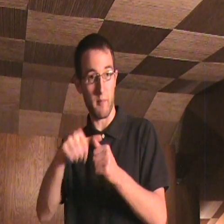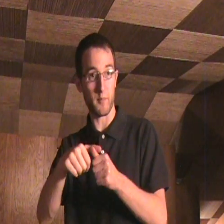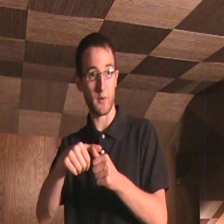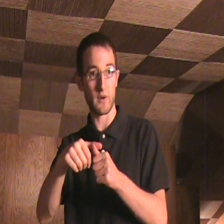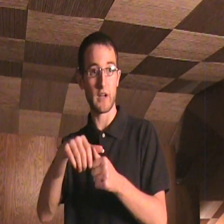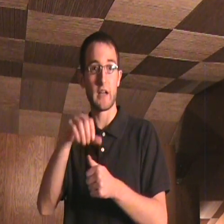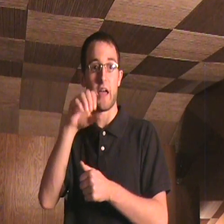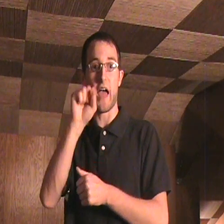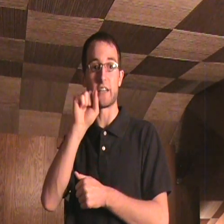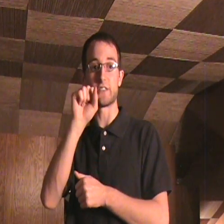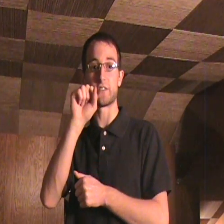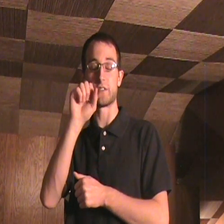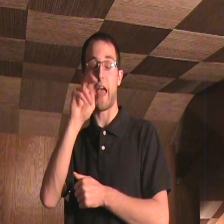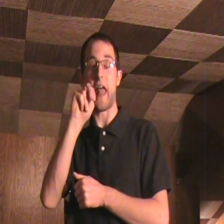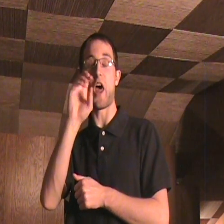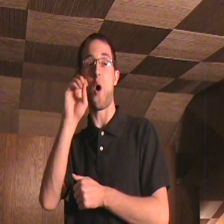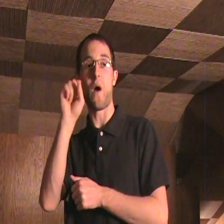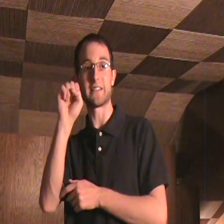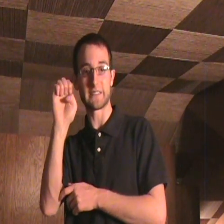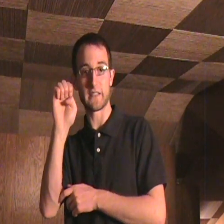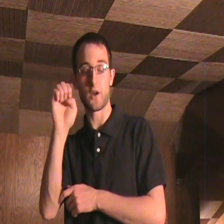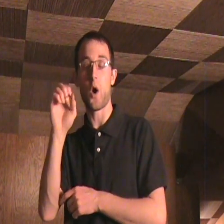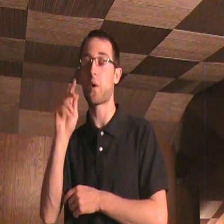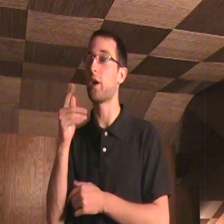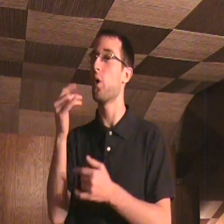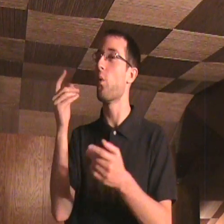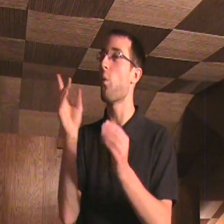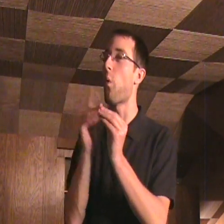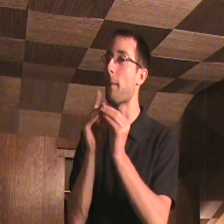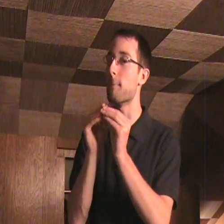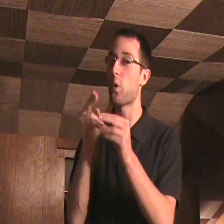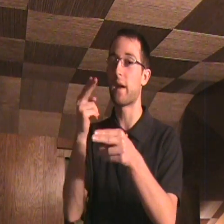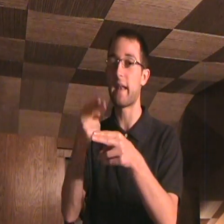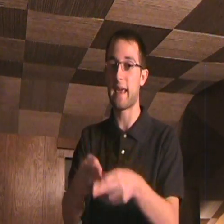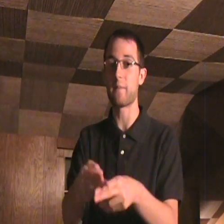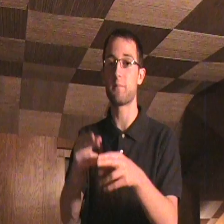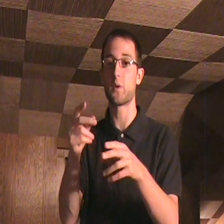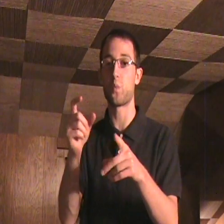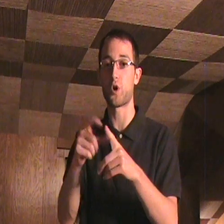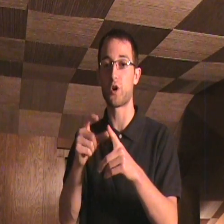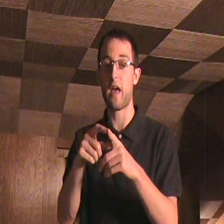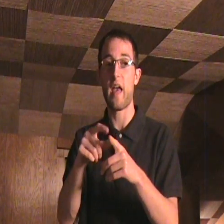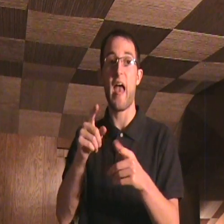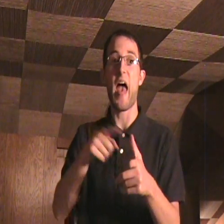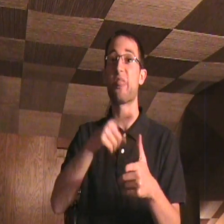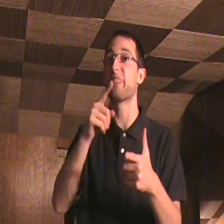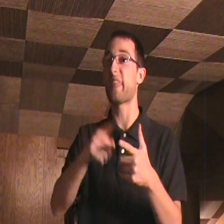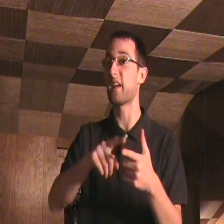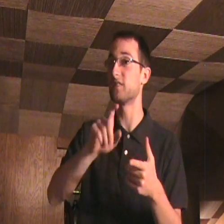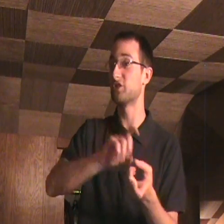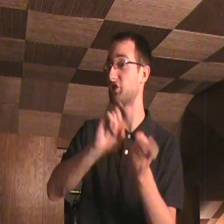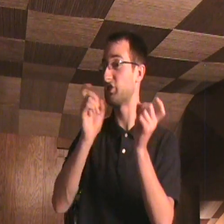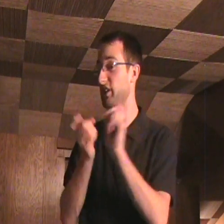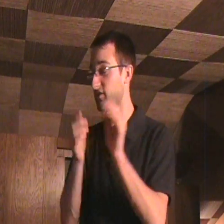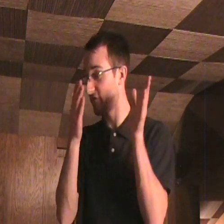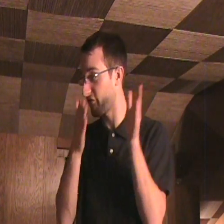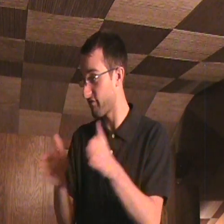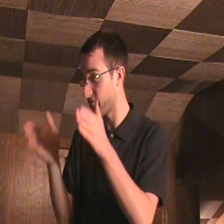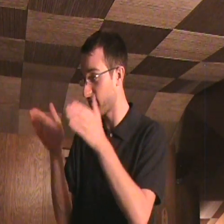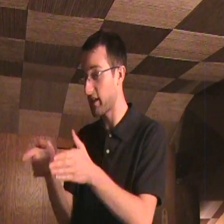Okay, we're only going to do one more naming word, and then we're going to do some action words here. I'm going to call on somebody